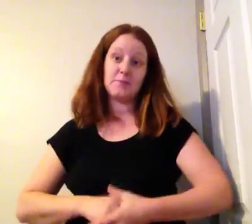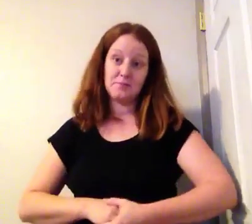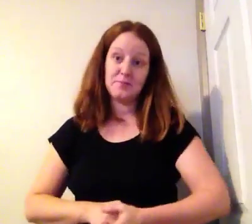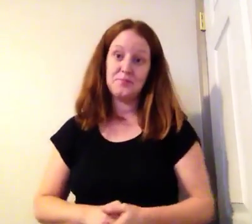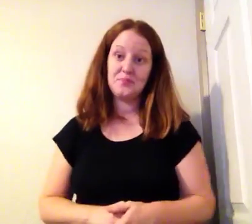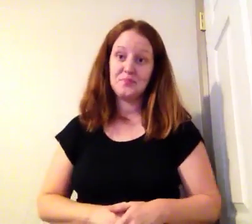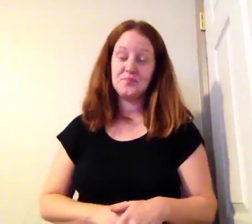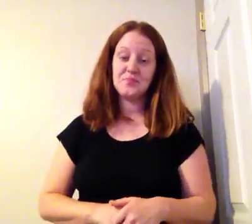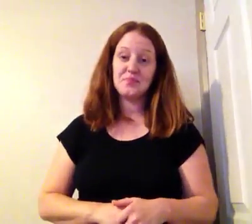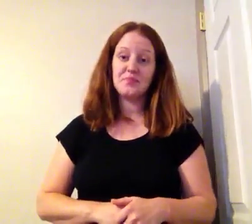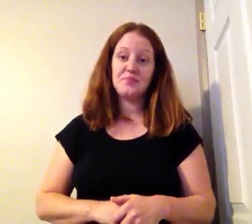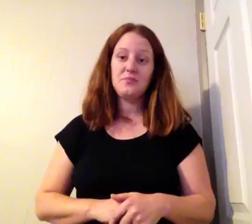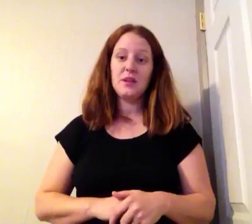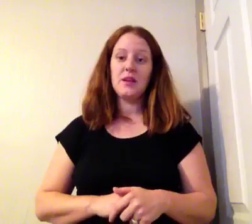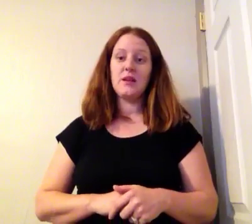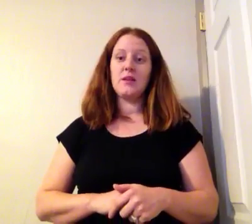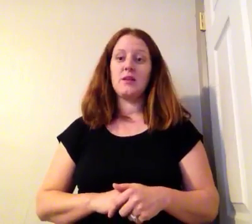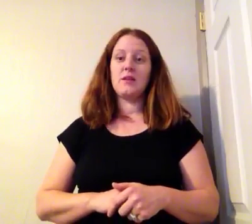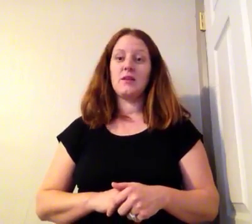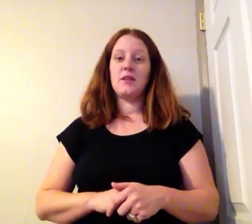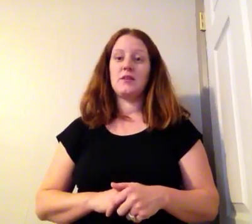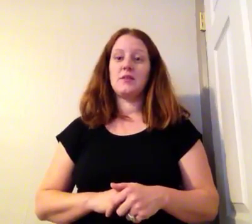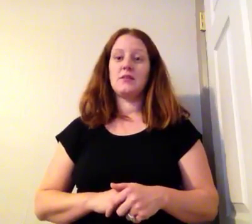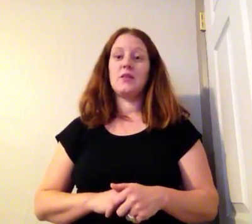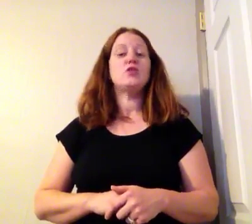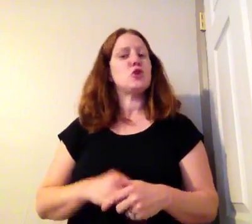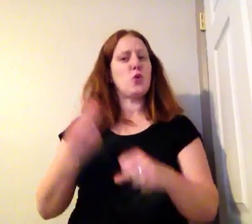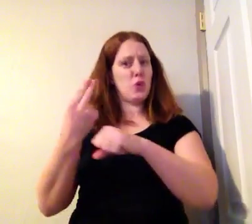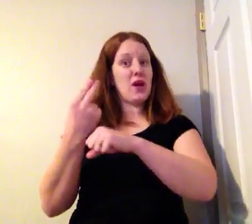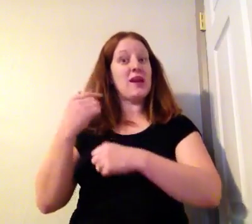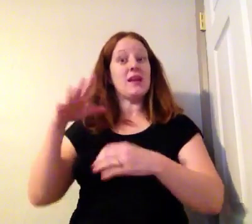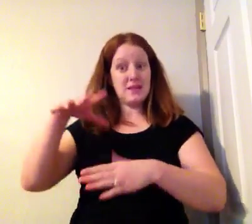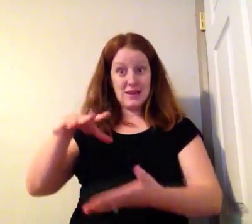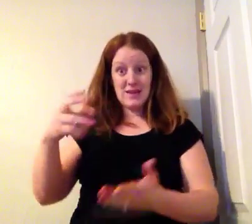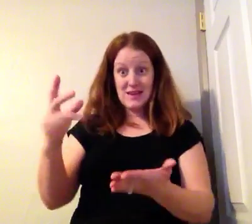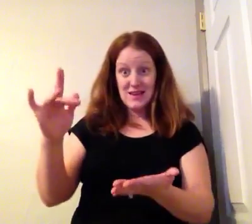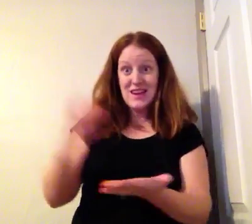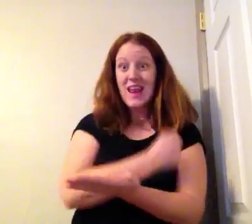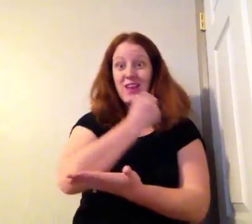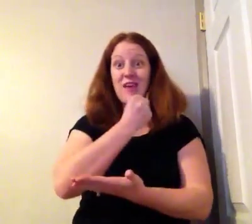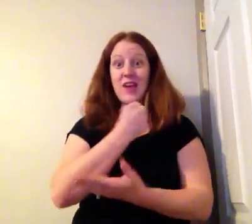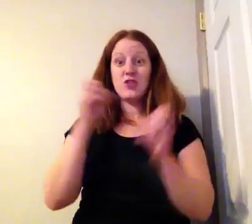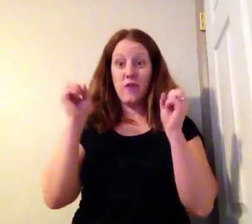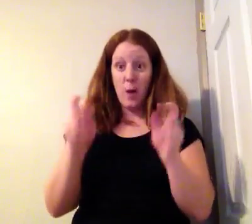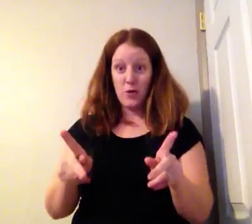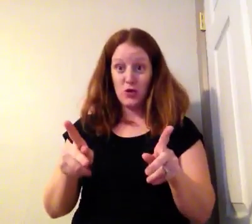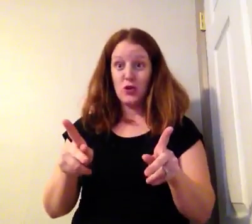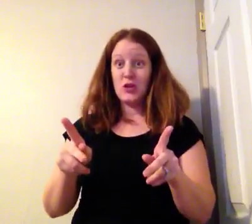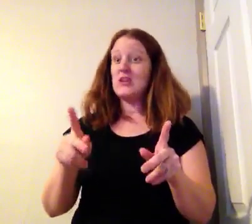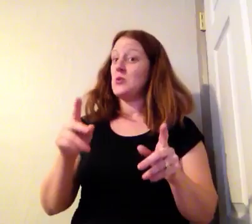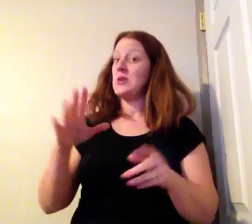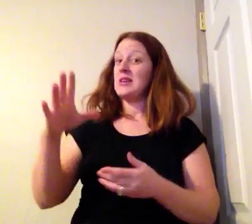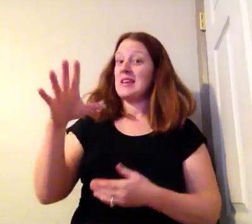this is a free format. Use the opportunity to ask questions and get them answered by our head TA, Greg